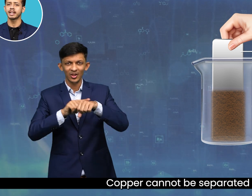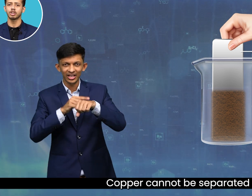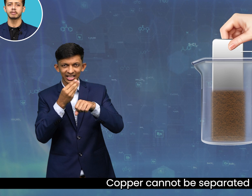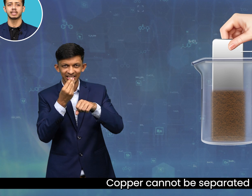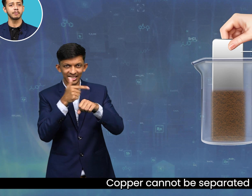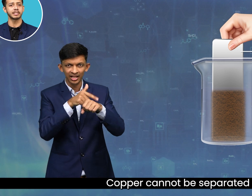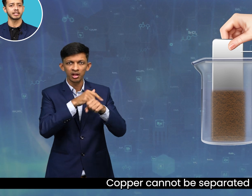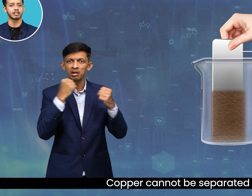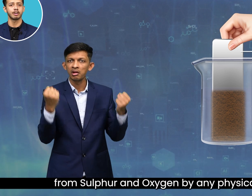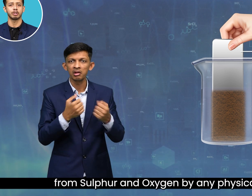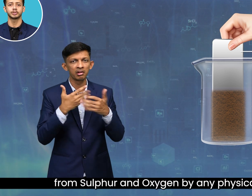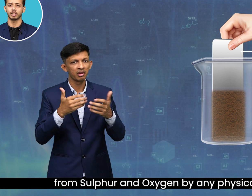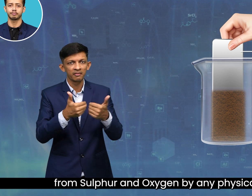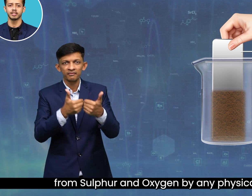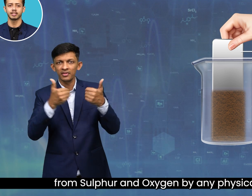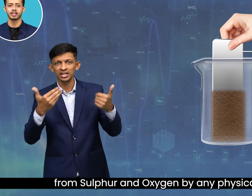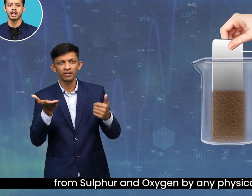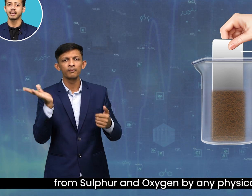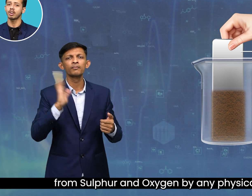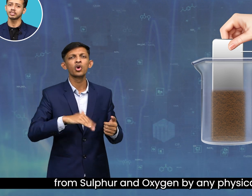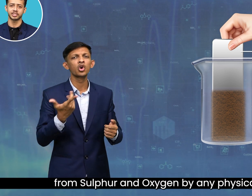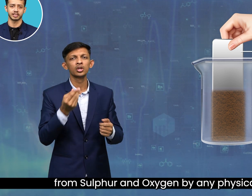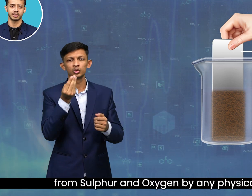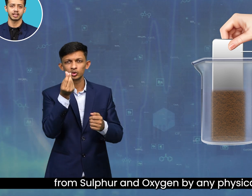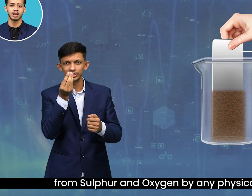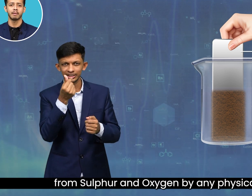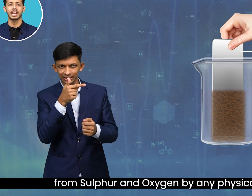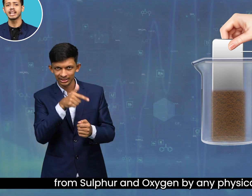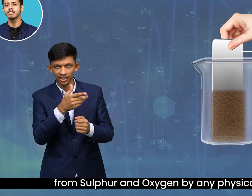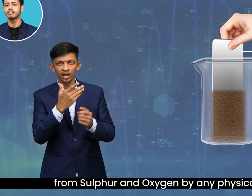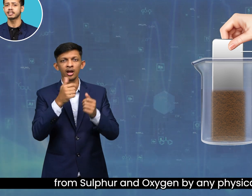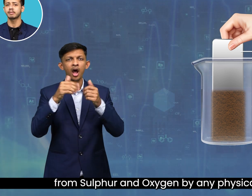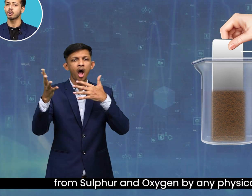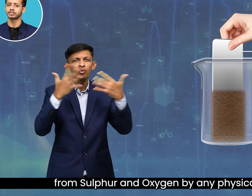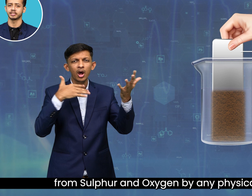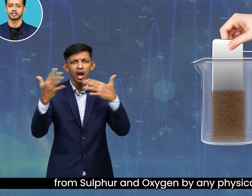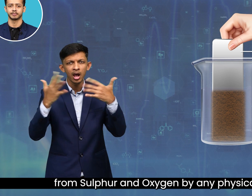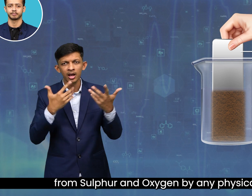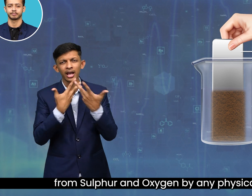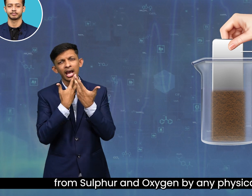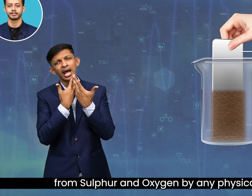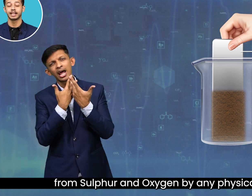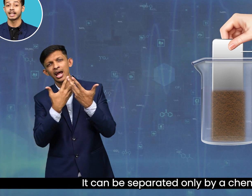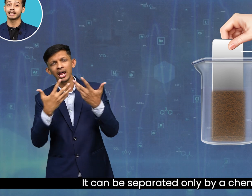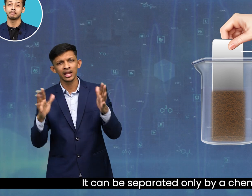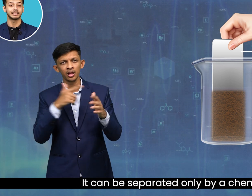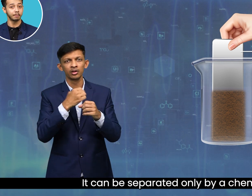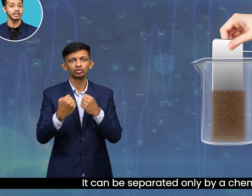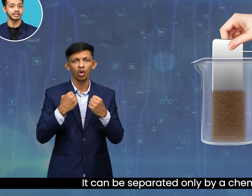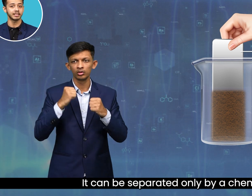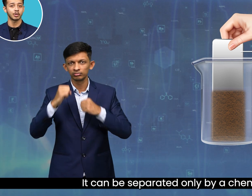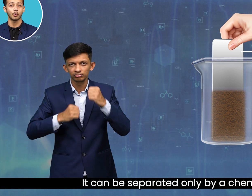Copper cannot be separated from sulfur and oxygen by any physical process. It can